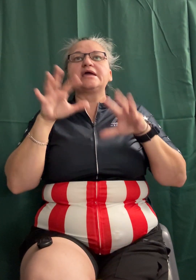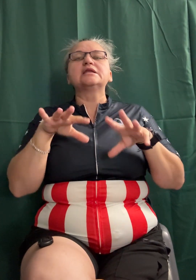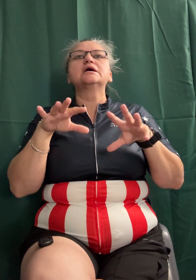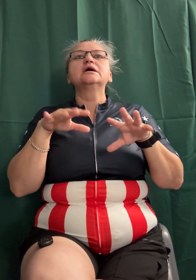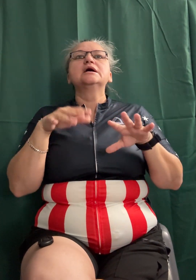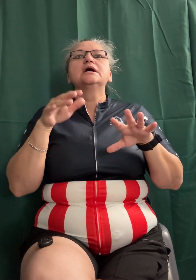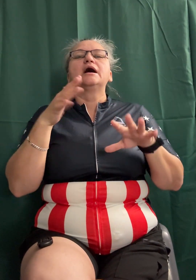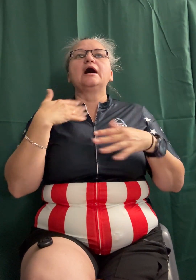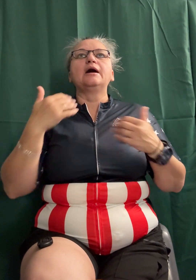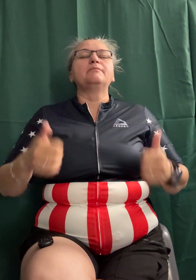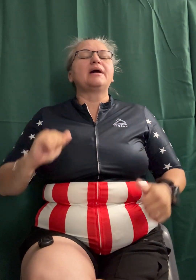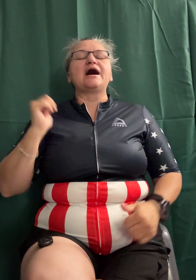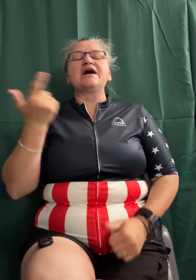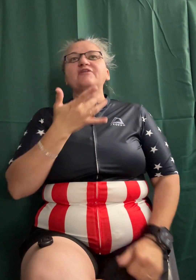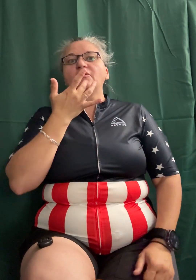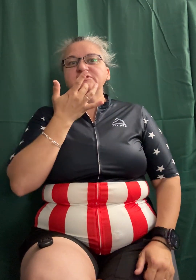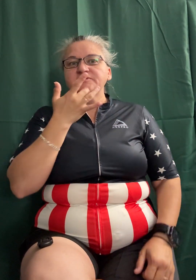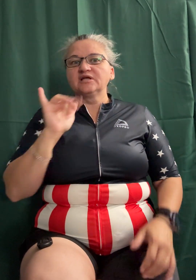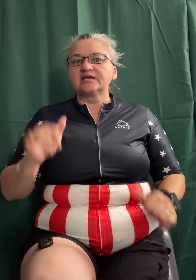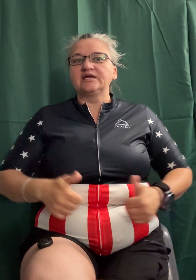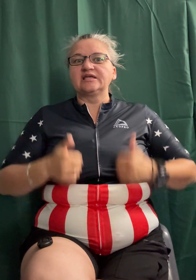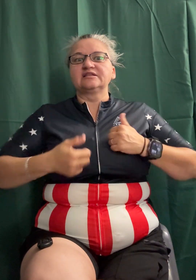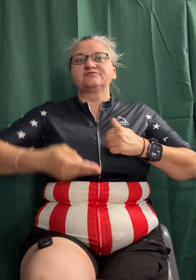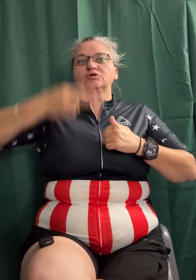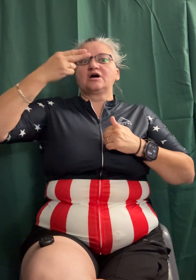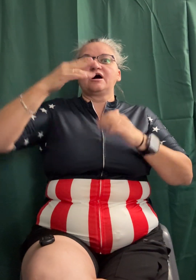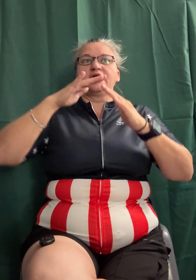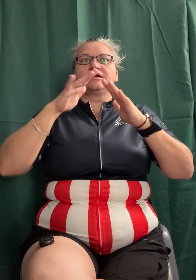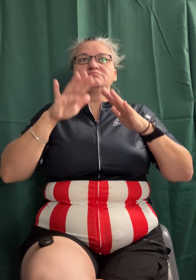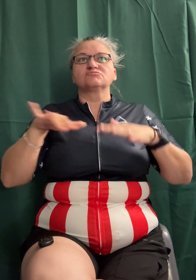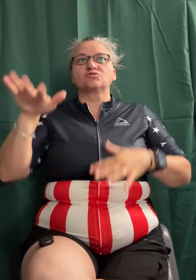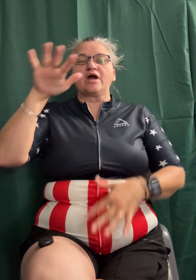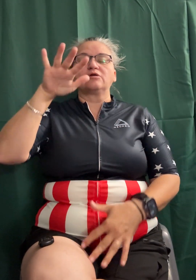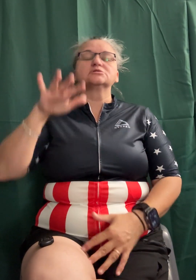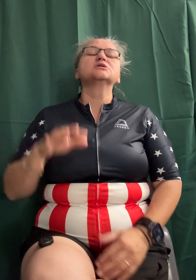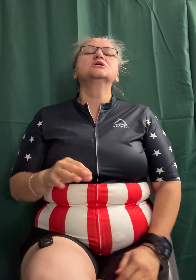rain. I've always been lucky and lived on high ground.